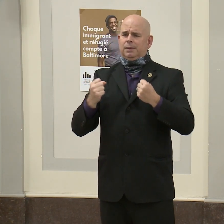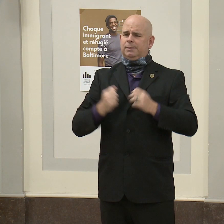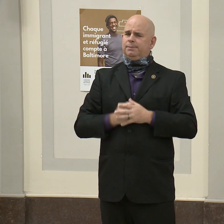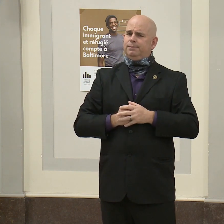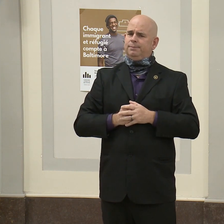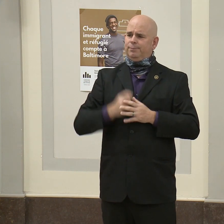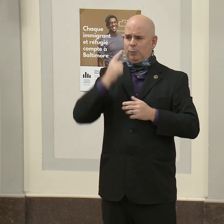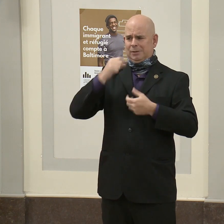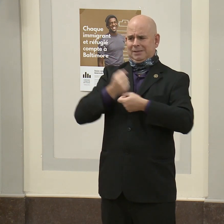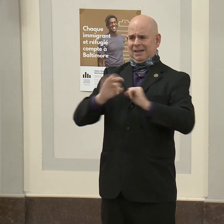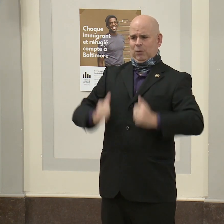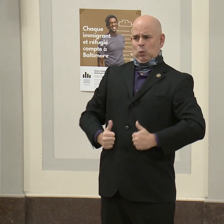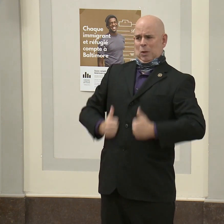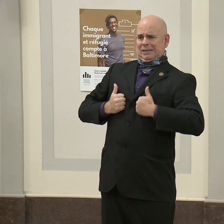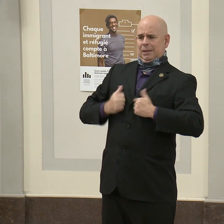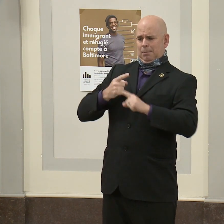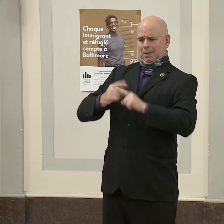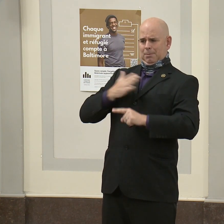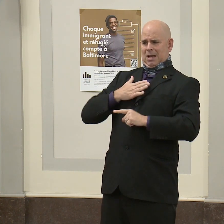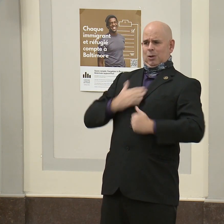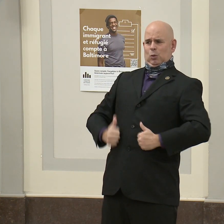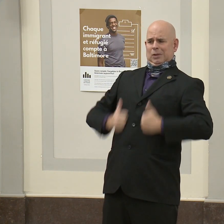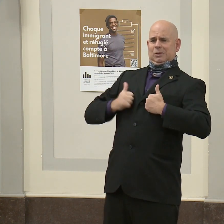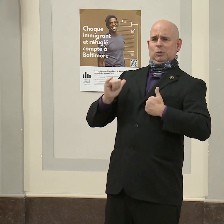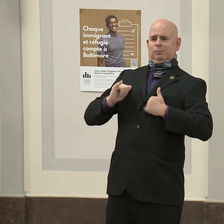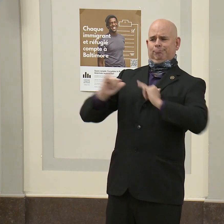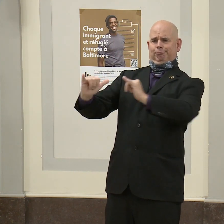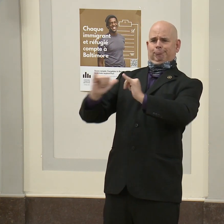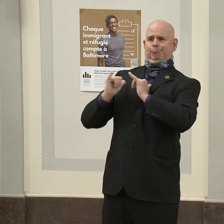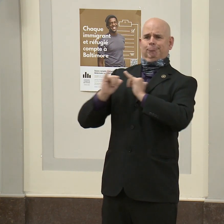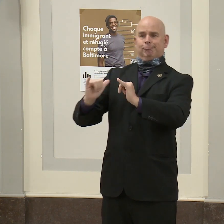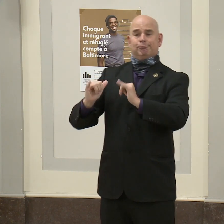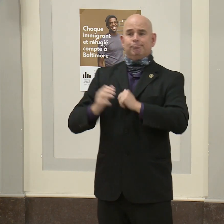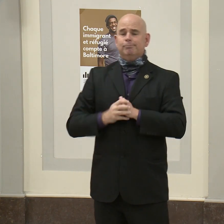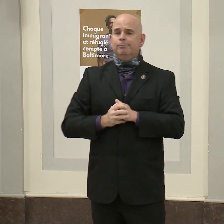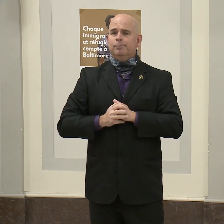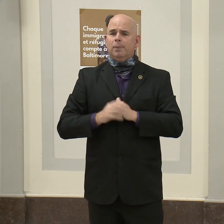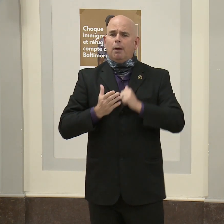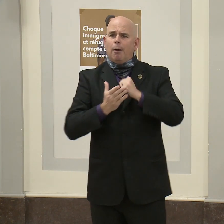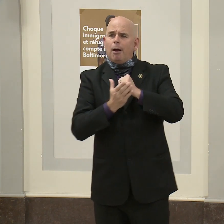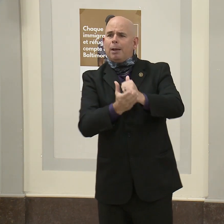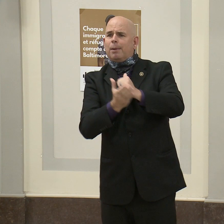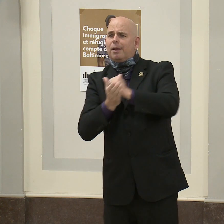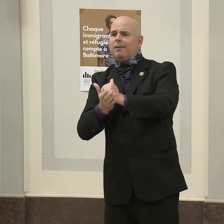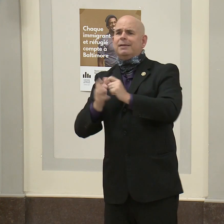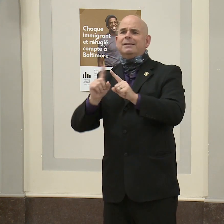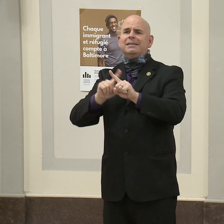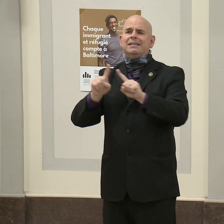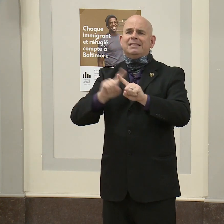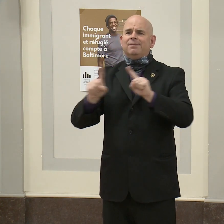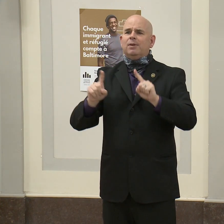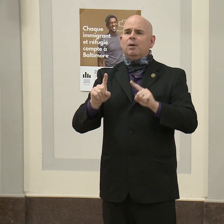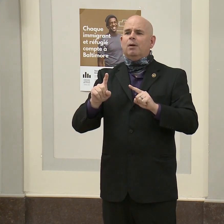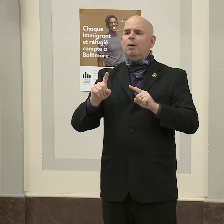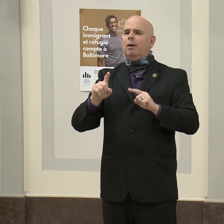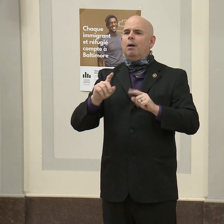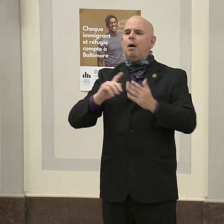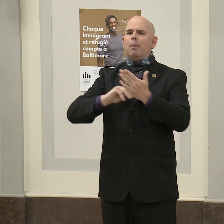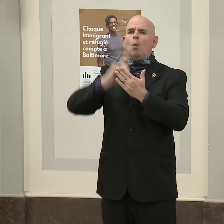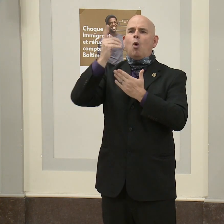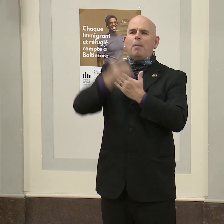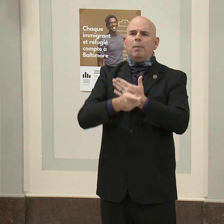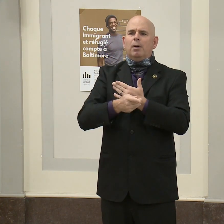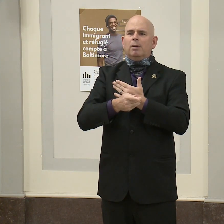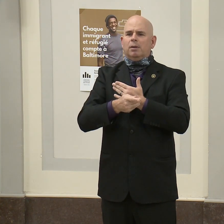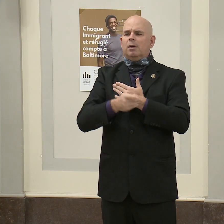same assistance that eligible BH2O Assist and BH2O Plus participants receive: